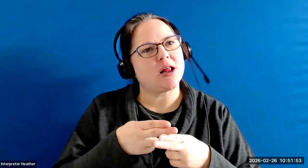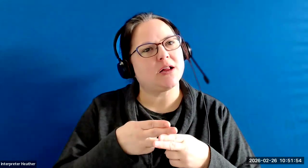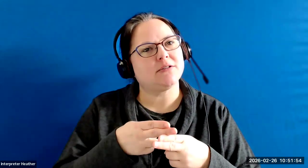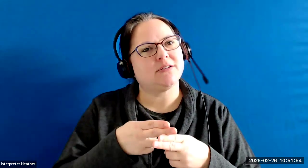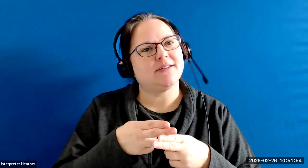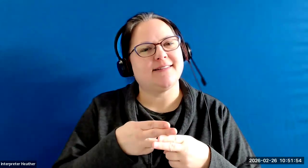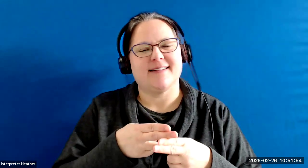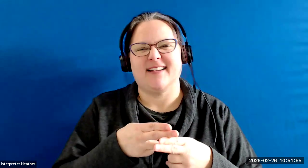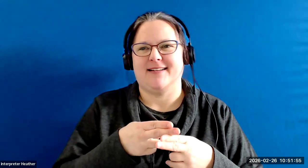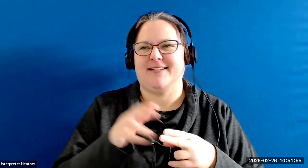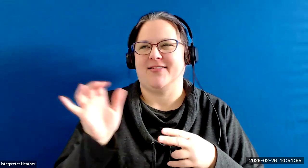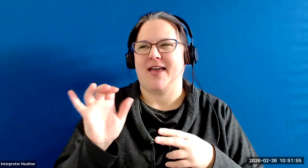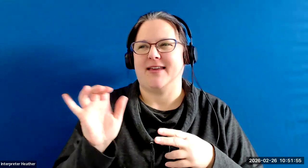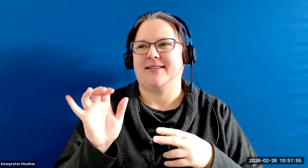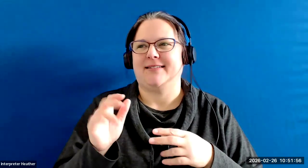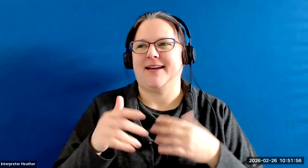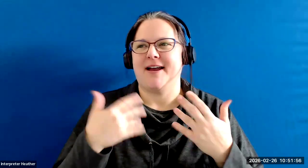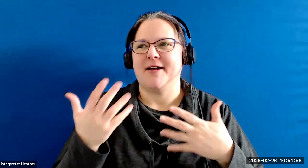the world that is